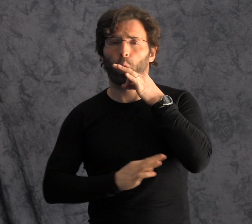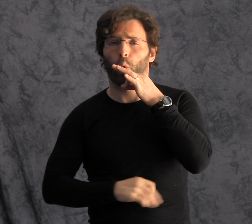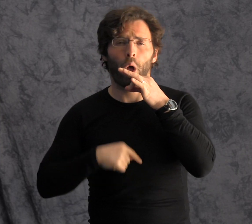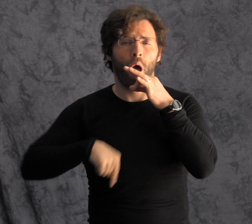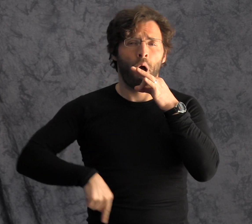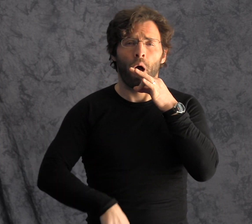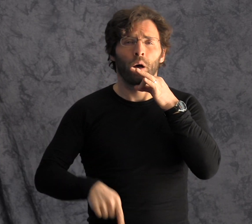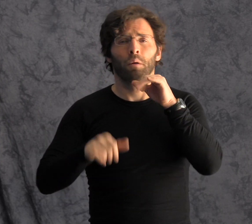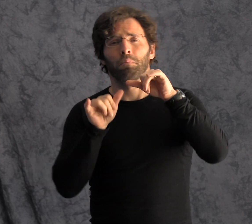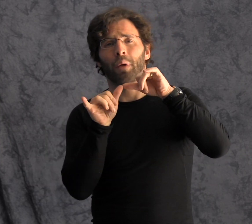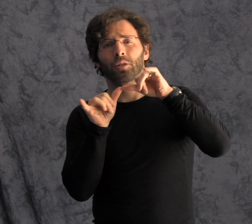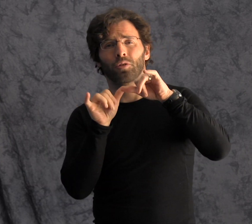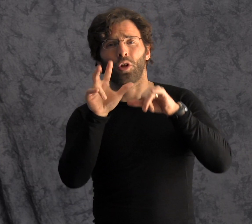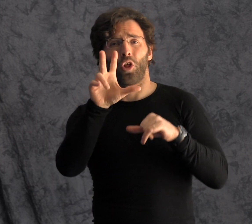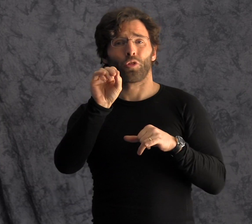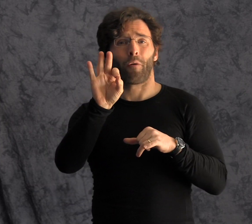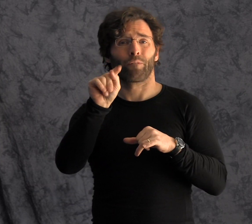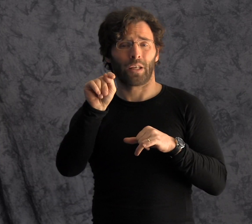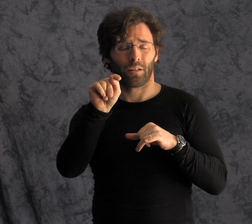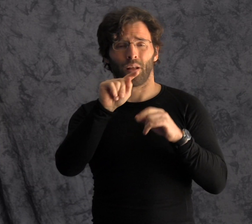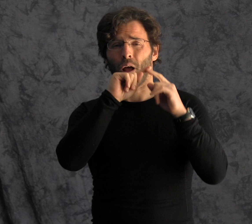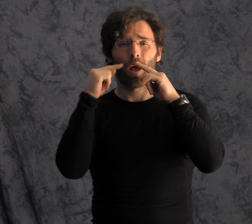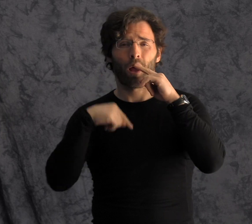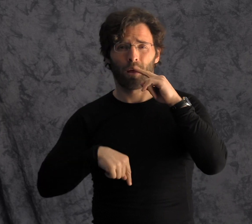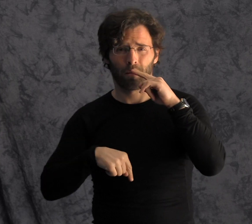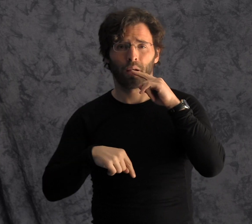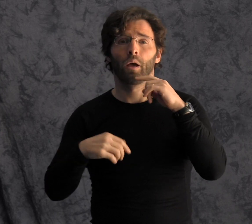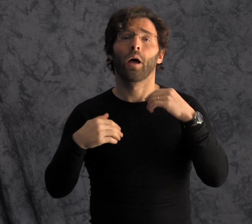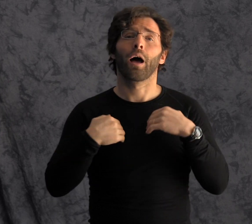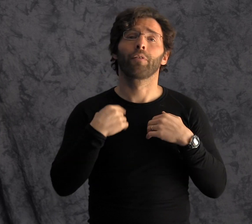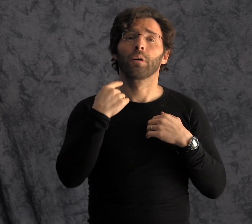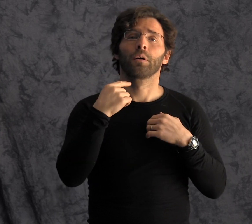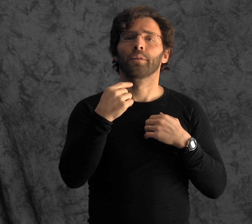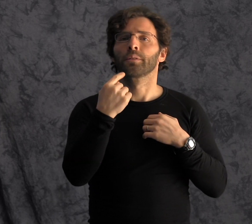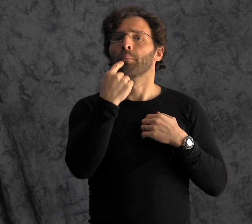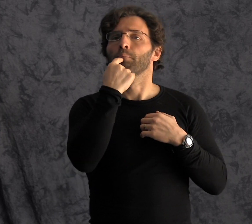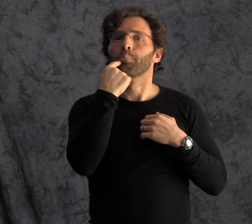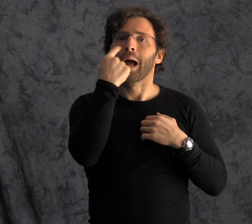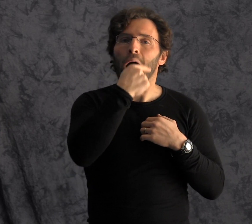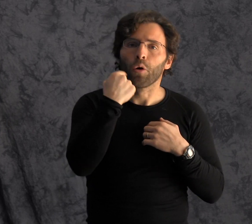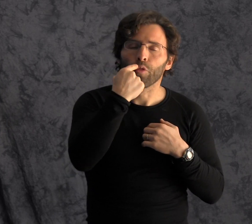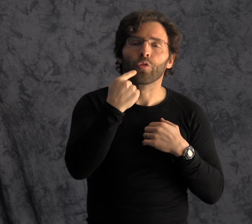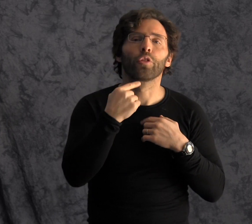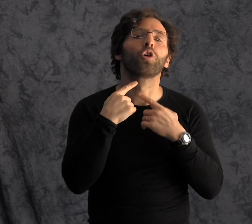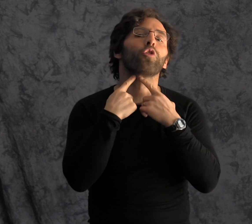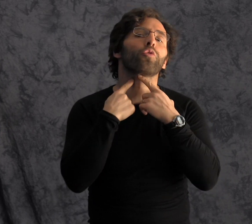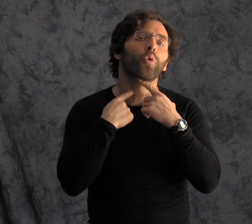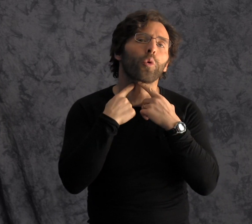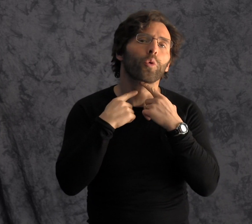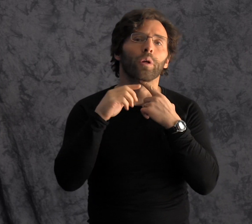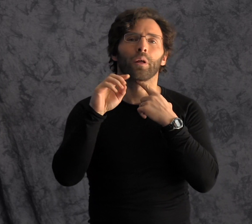cavity, a throat, an esophagus, a stomach, small intestines, and the large